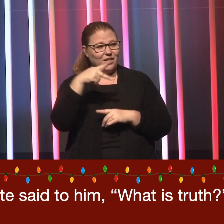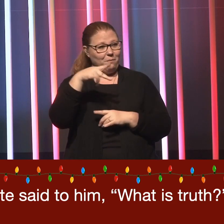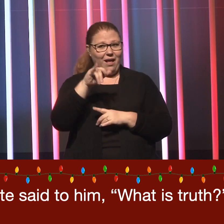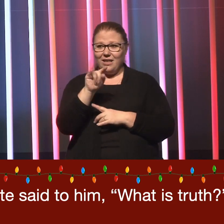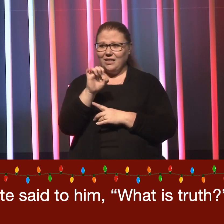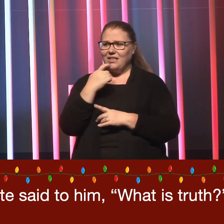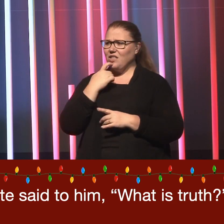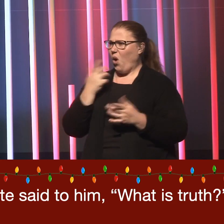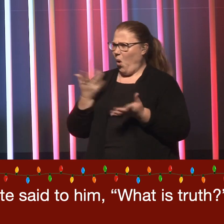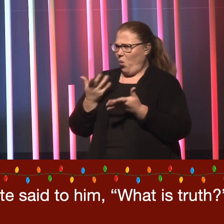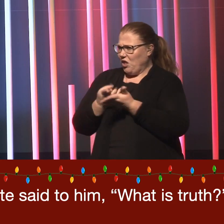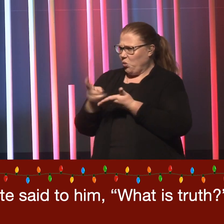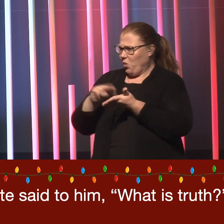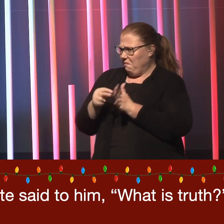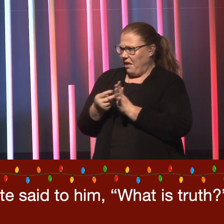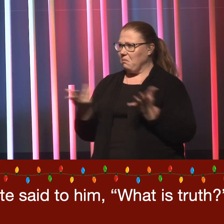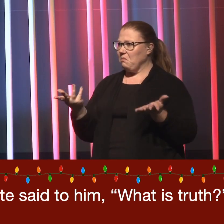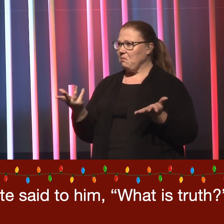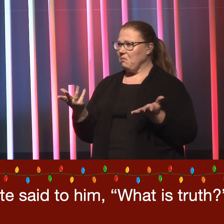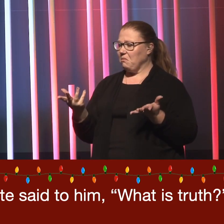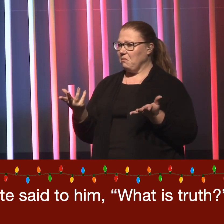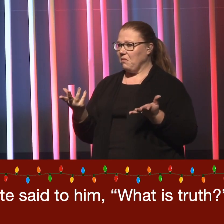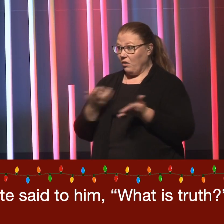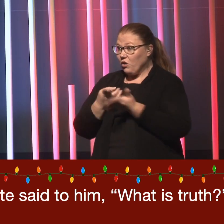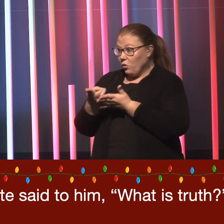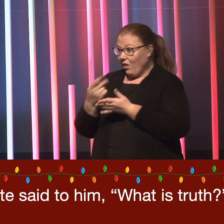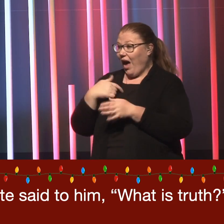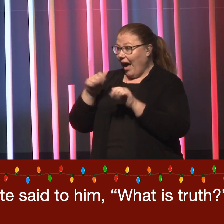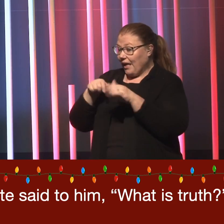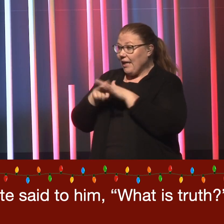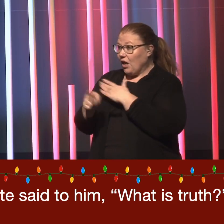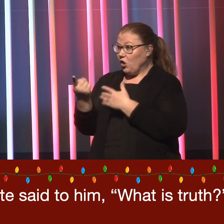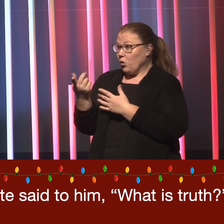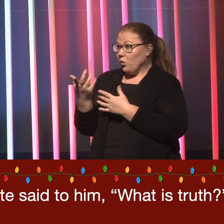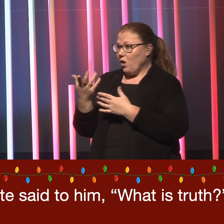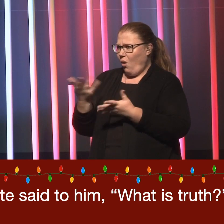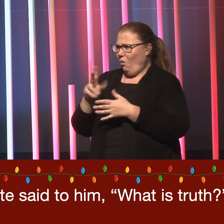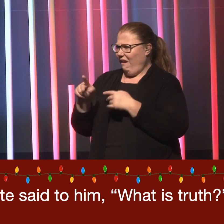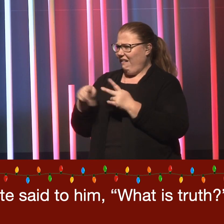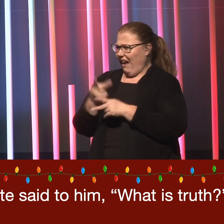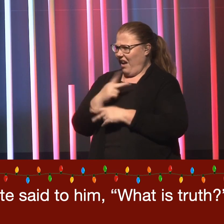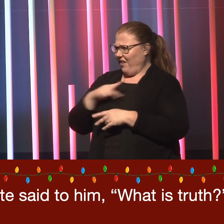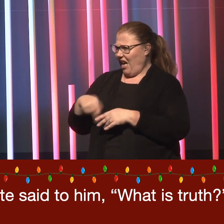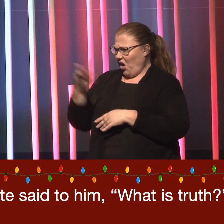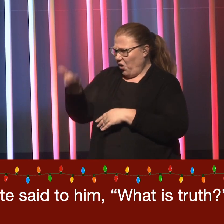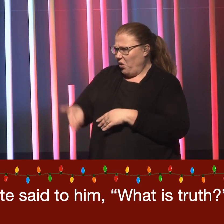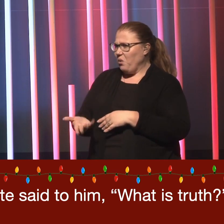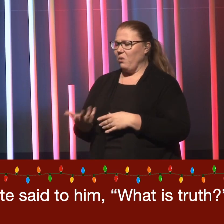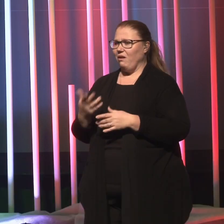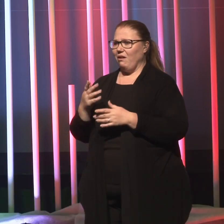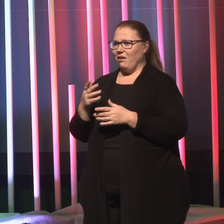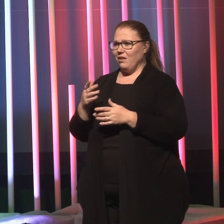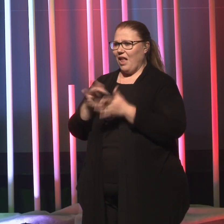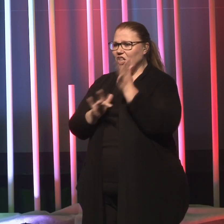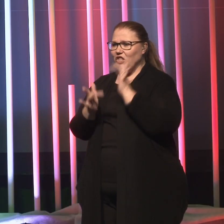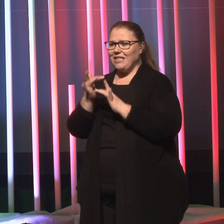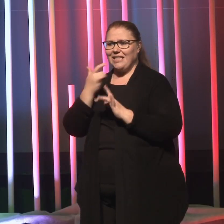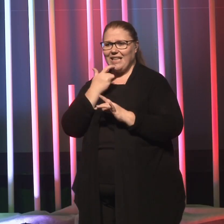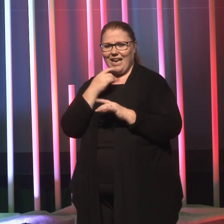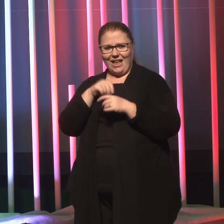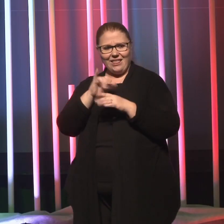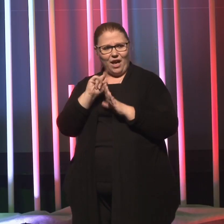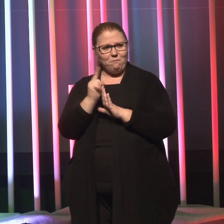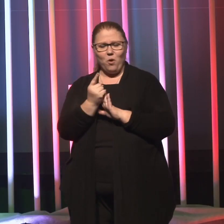truth? Because the truth is, I can kill you. What kind of king are you? But what Jesus is saying in that